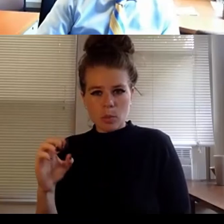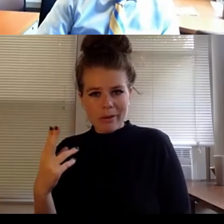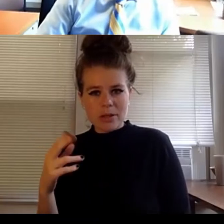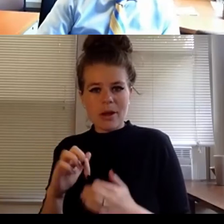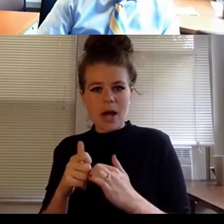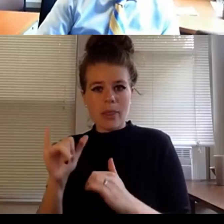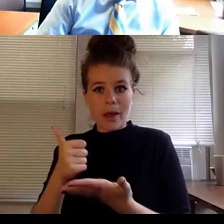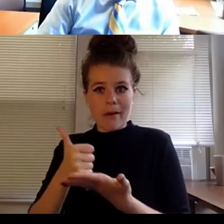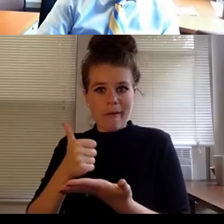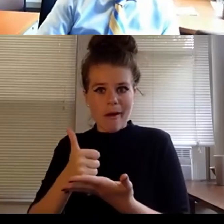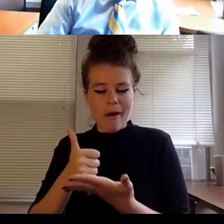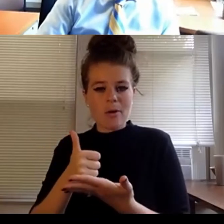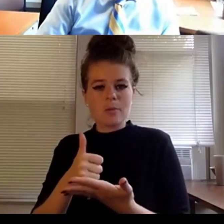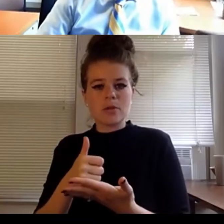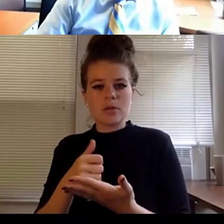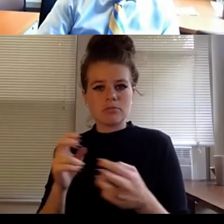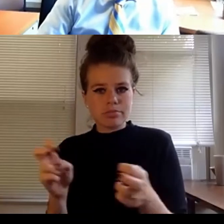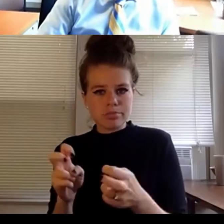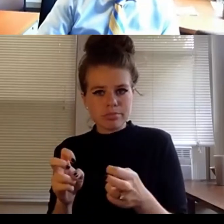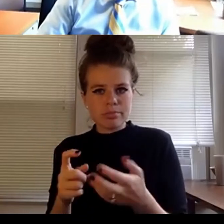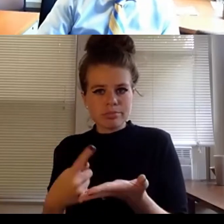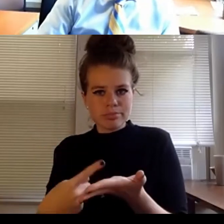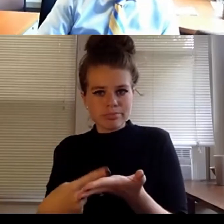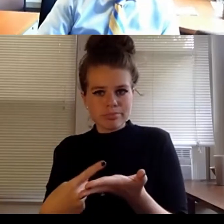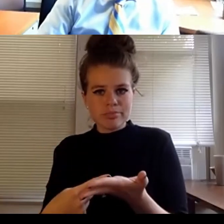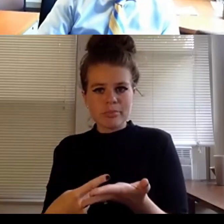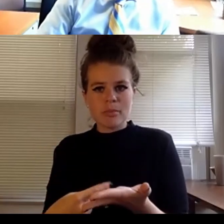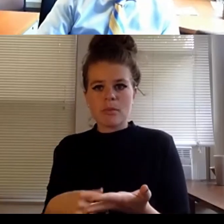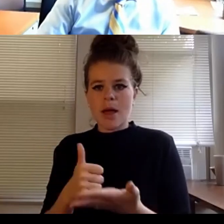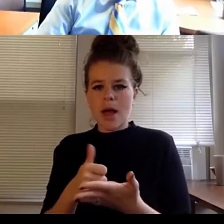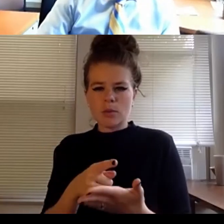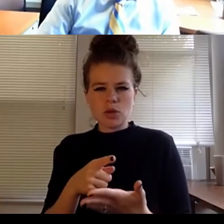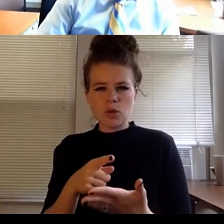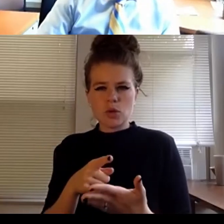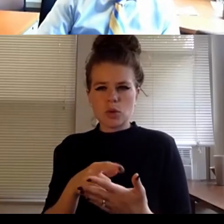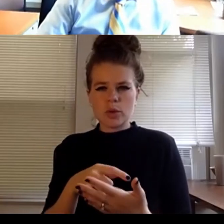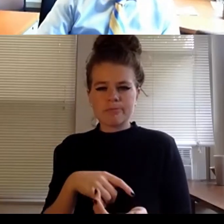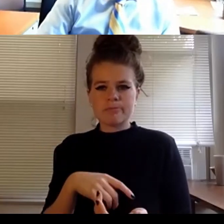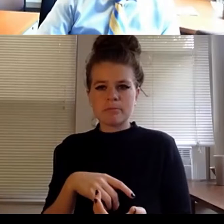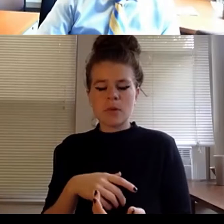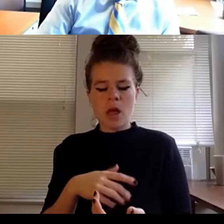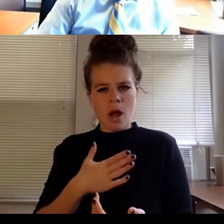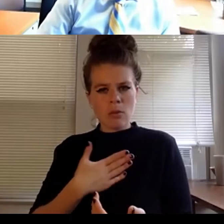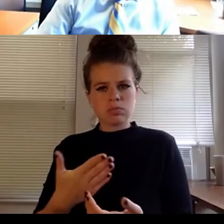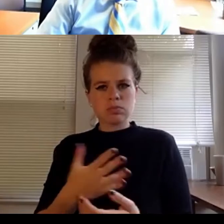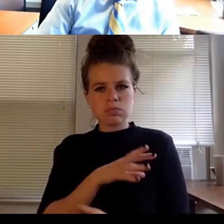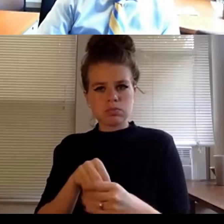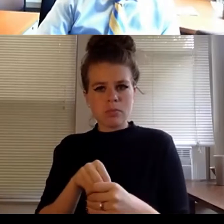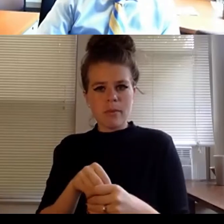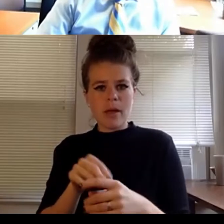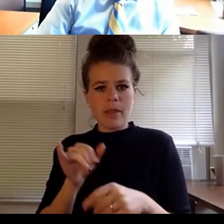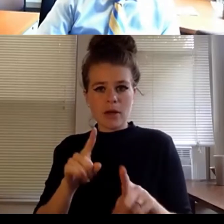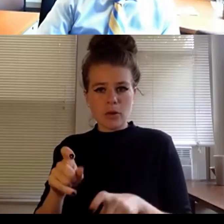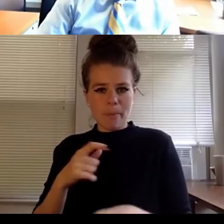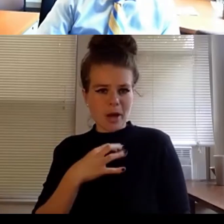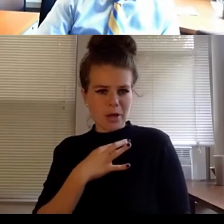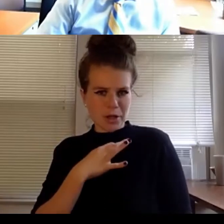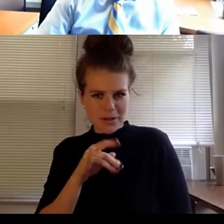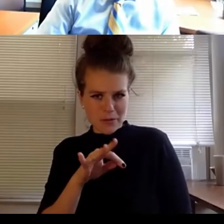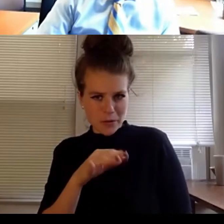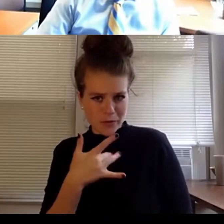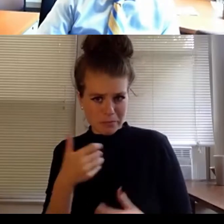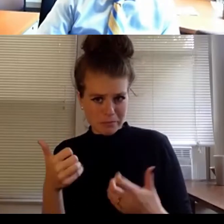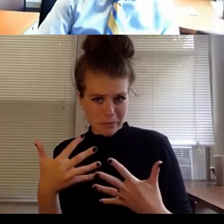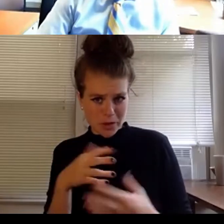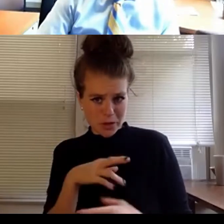that had helped sort of helped you get into the trial, but wondering if you were afraid at all to join the trial in the